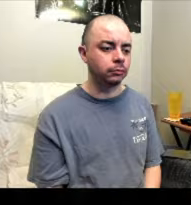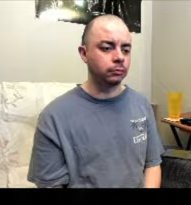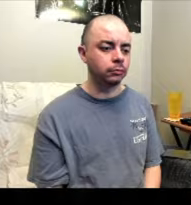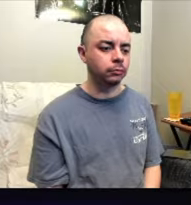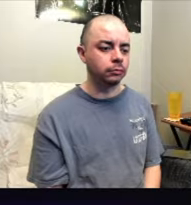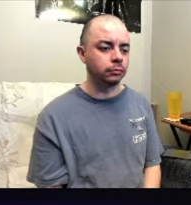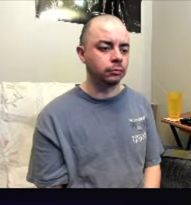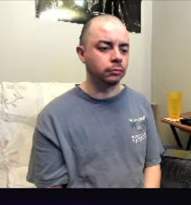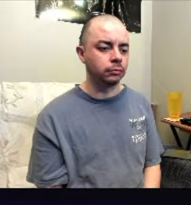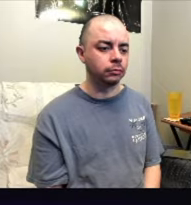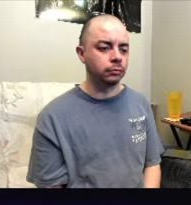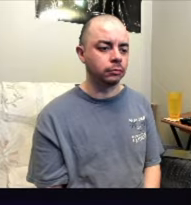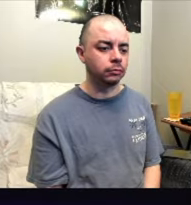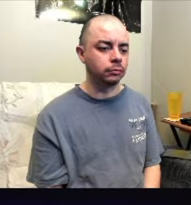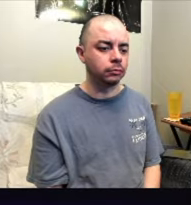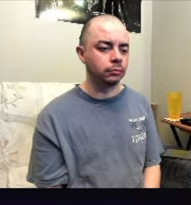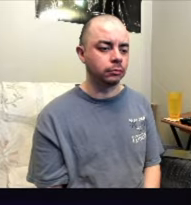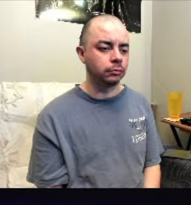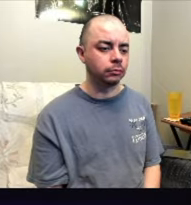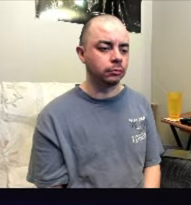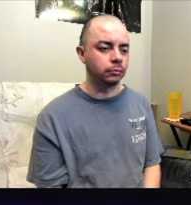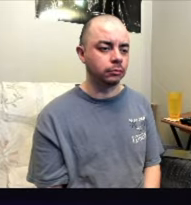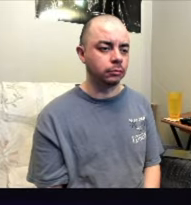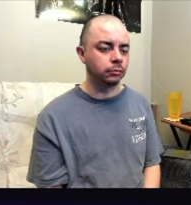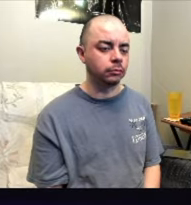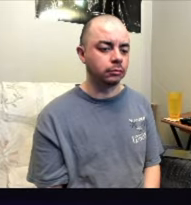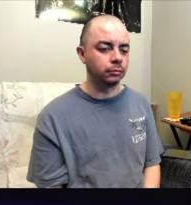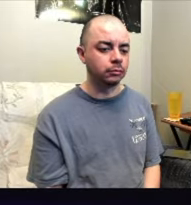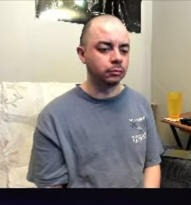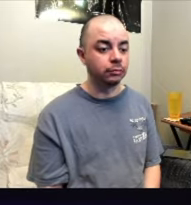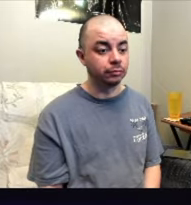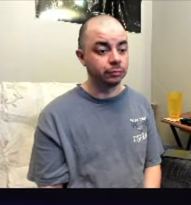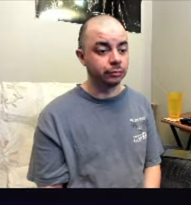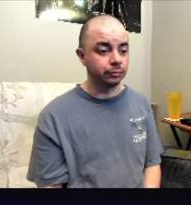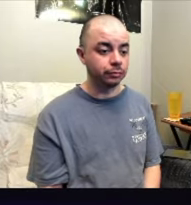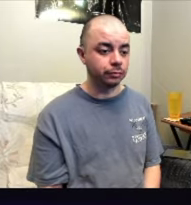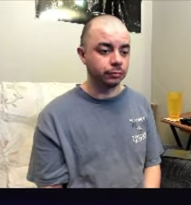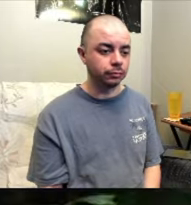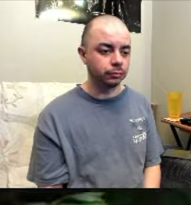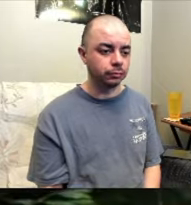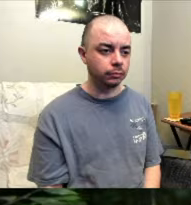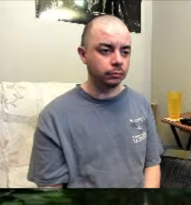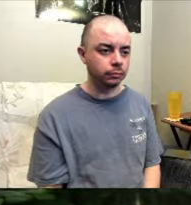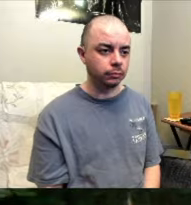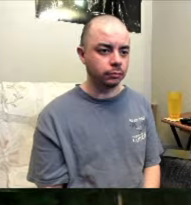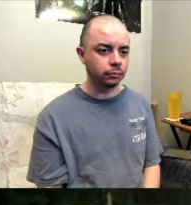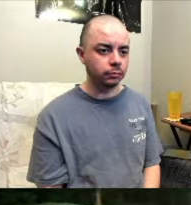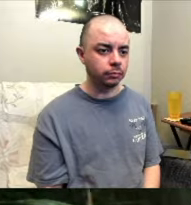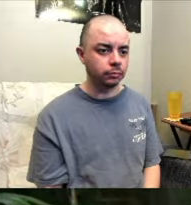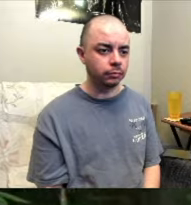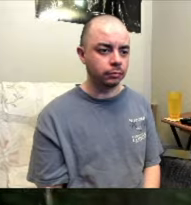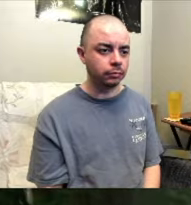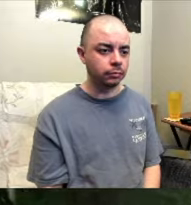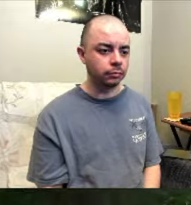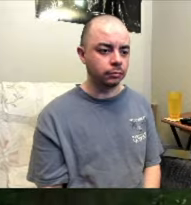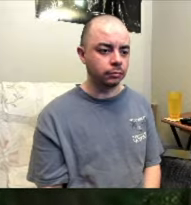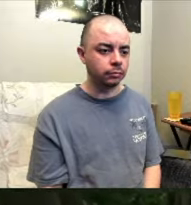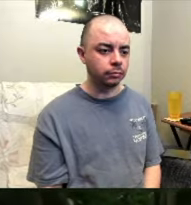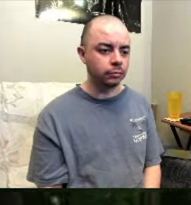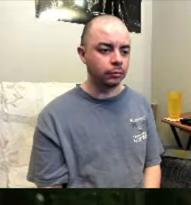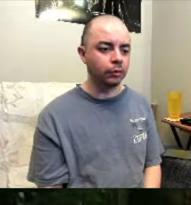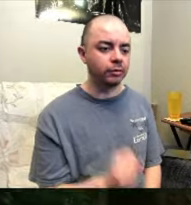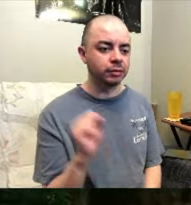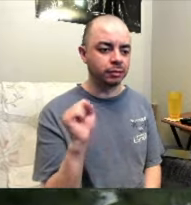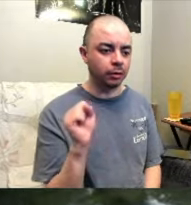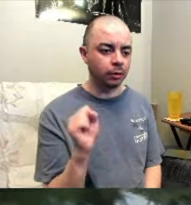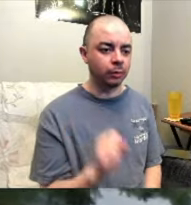as a player are going to want retribution for what these people have done. And then you go off on this journey that leads you to Seattle, where now you're